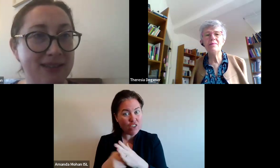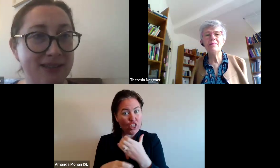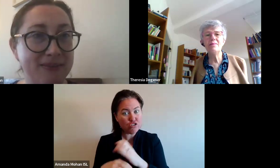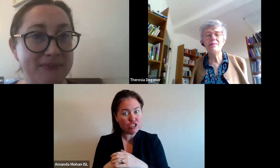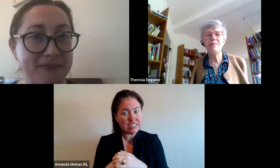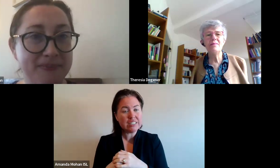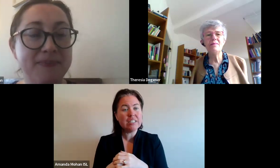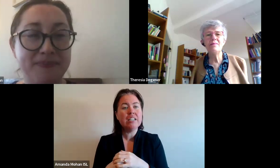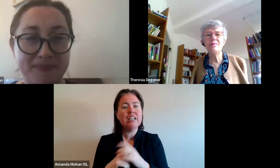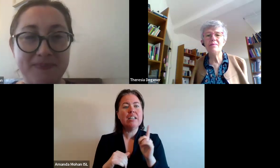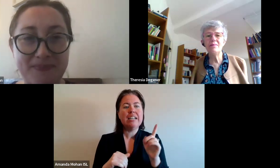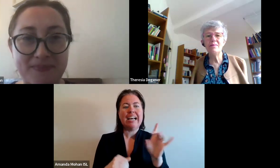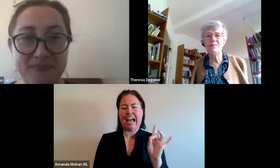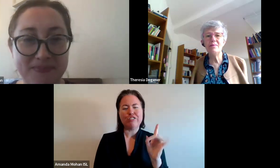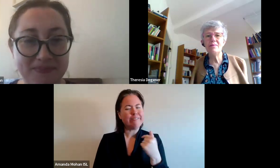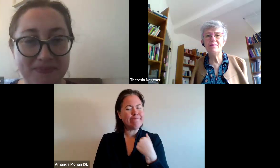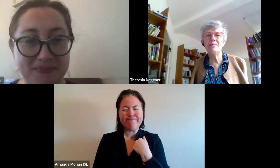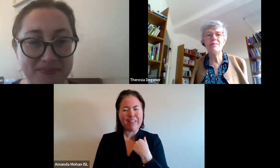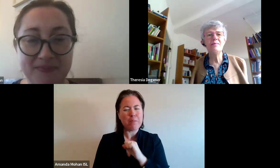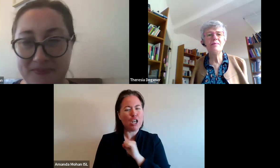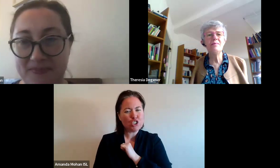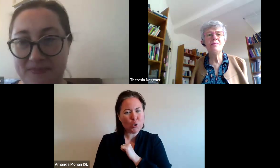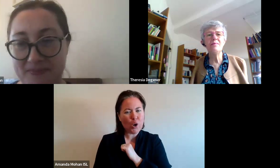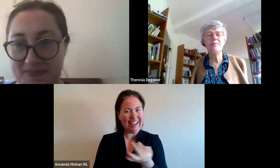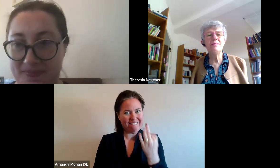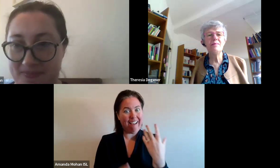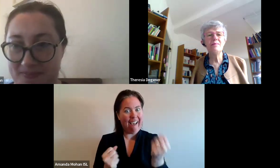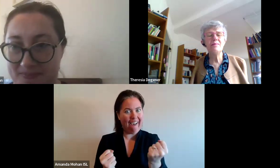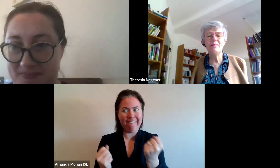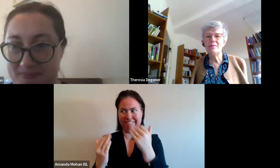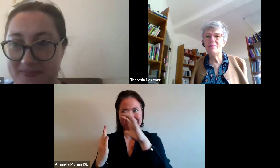not familiar. I'm not sure if that exists. I